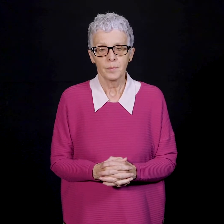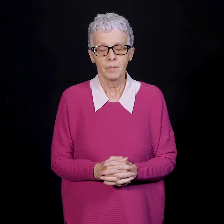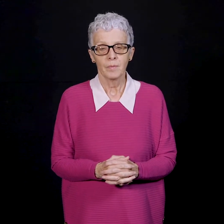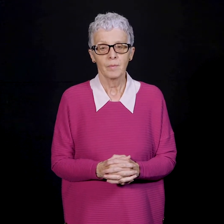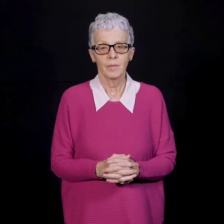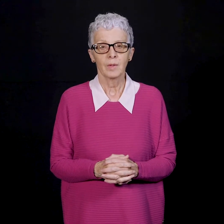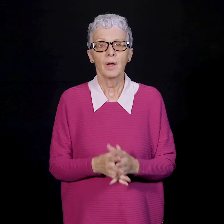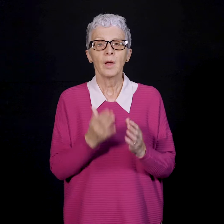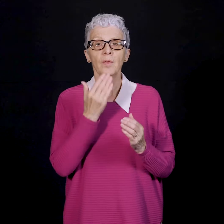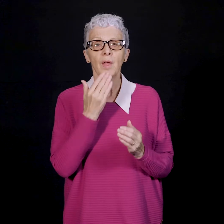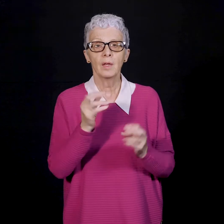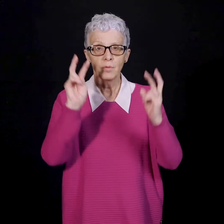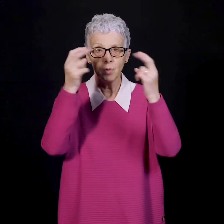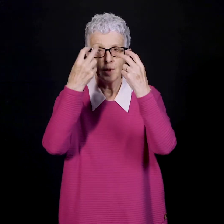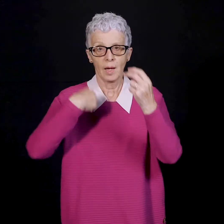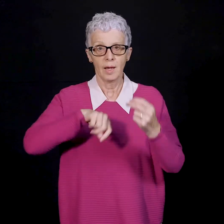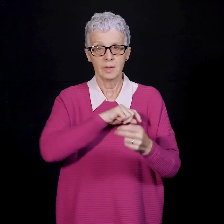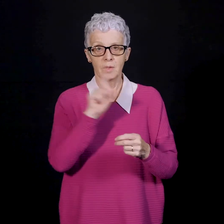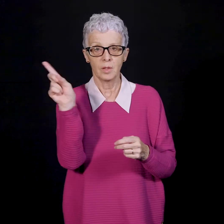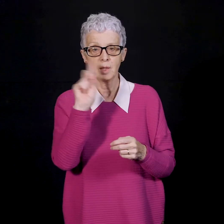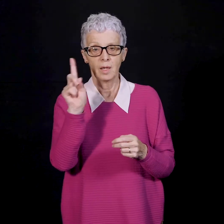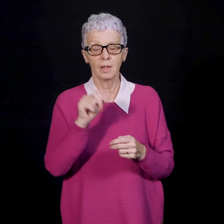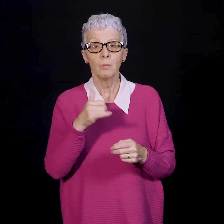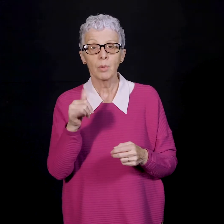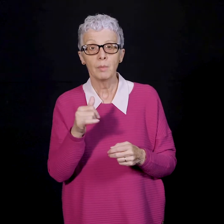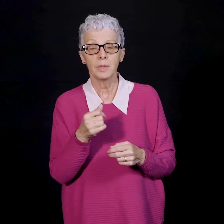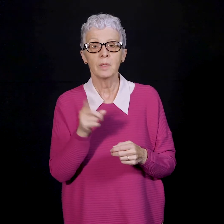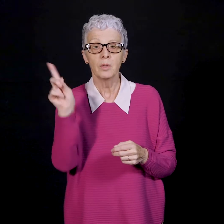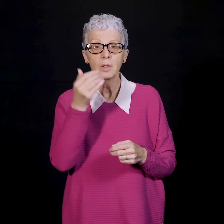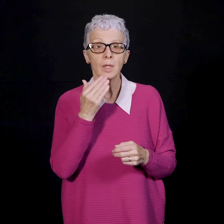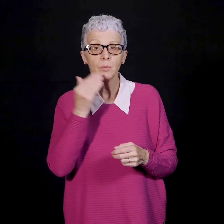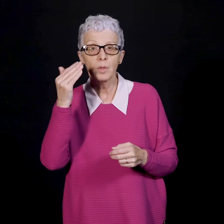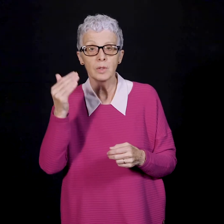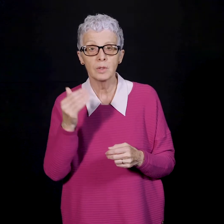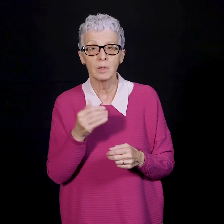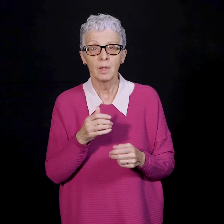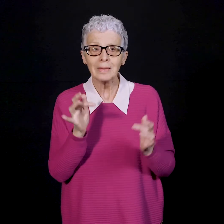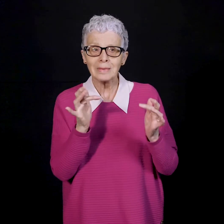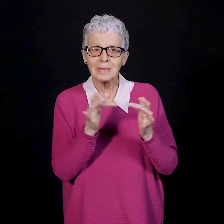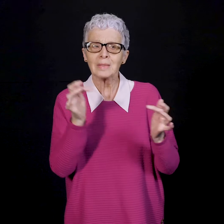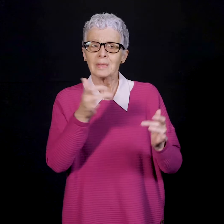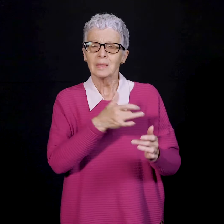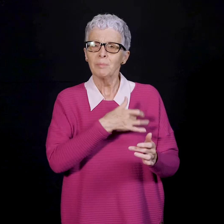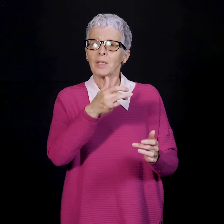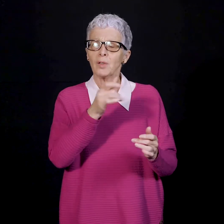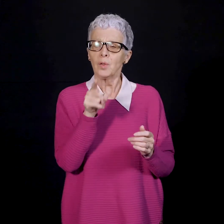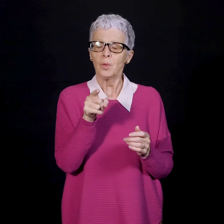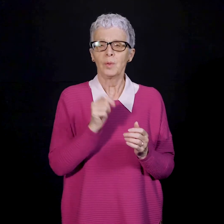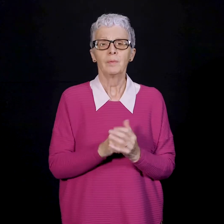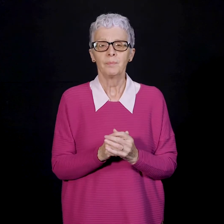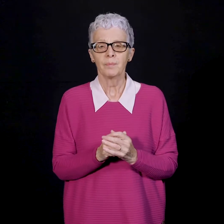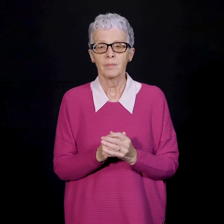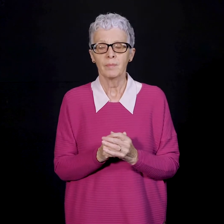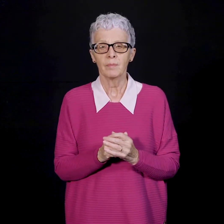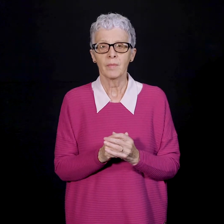Well, thanks for joining with us today. If today's message has prompted you to take that next step in your relationship with Jesus,